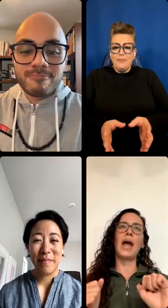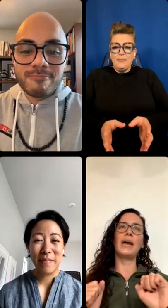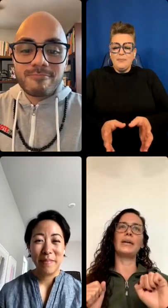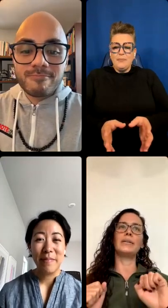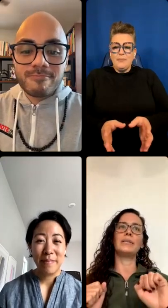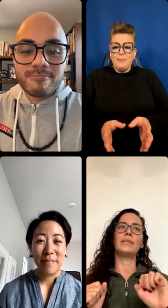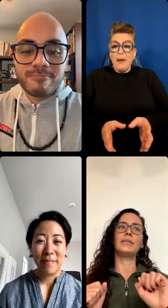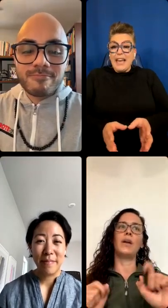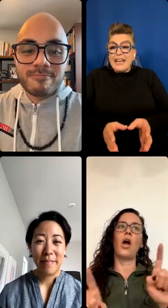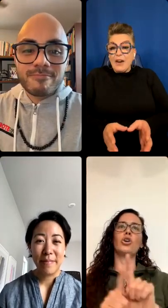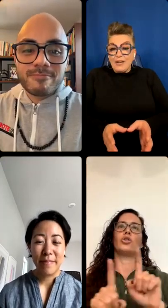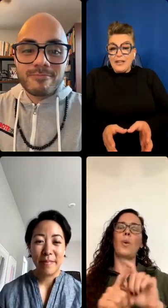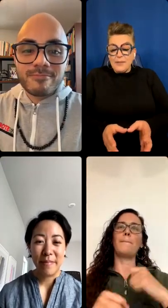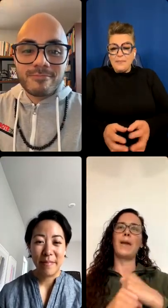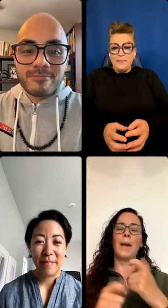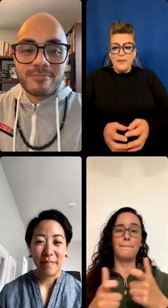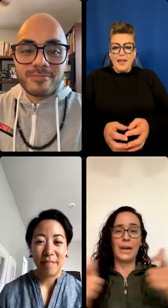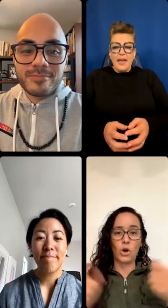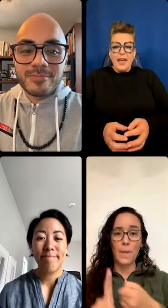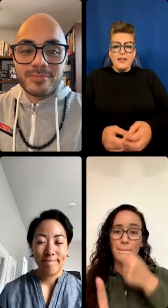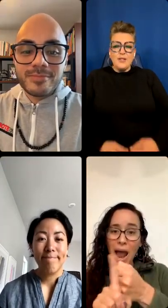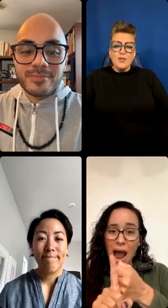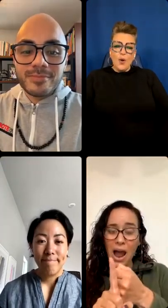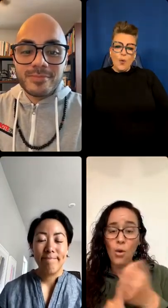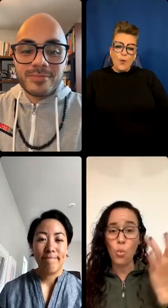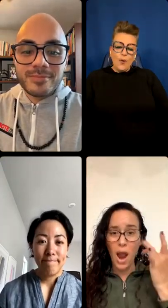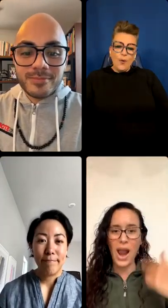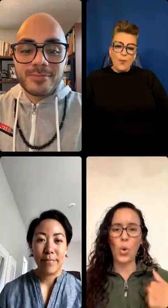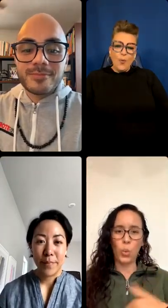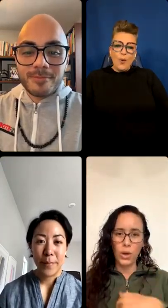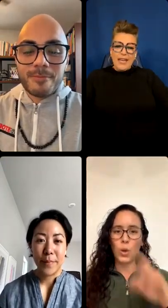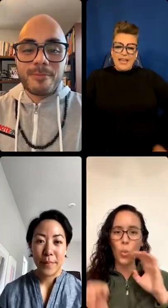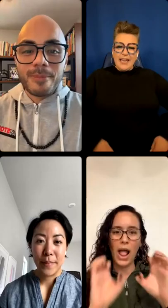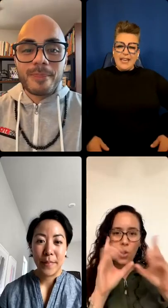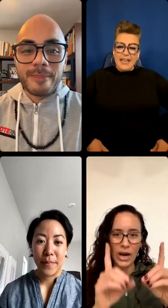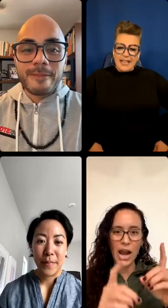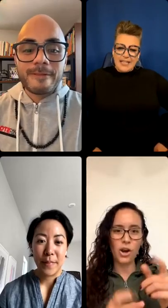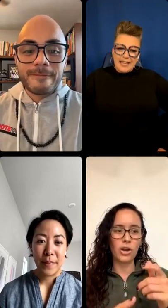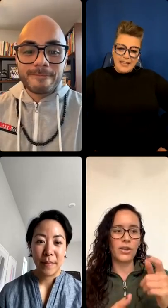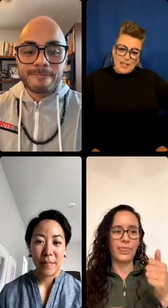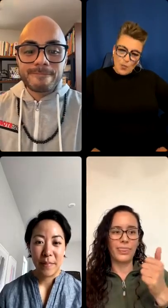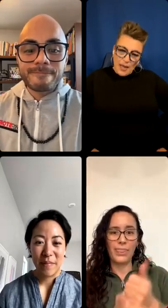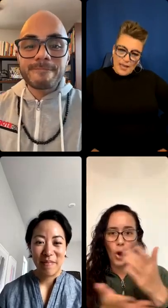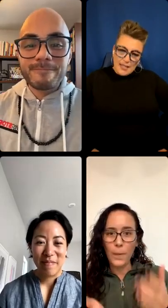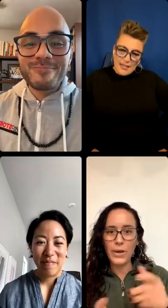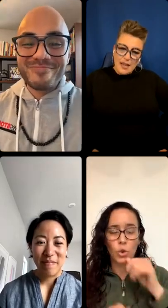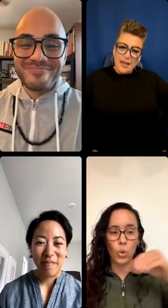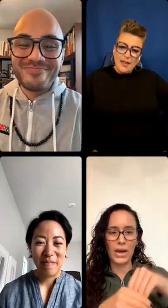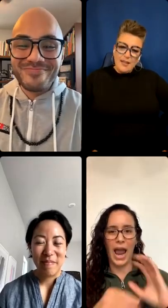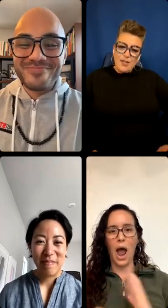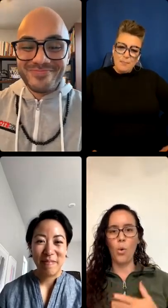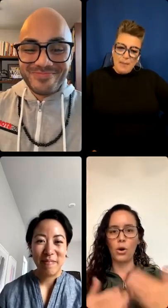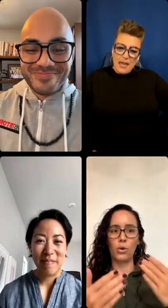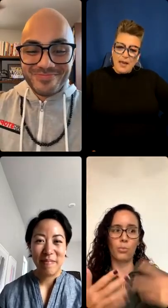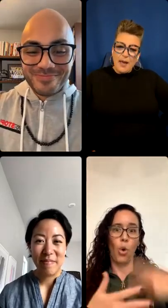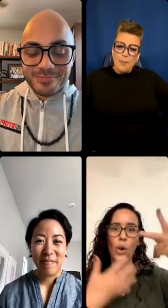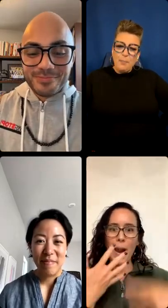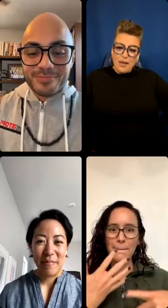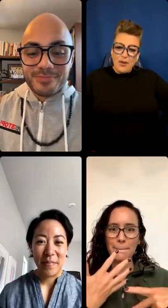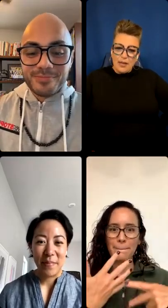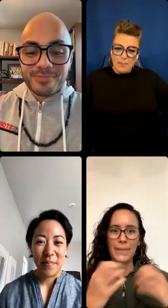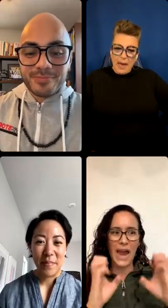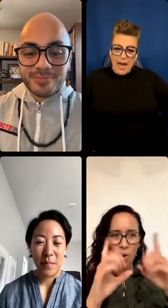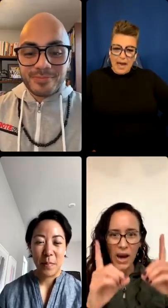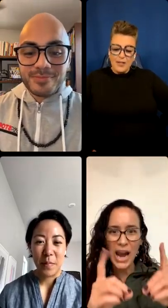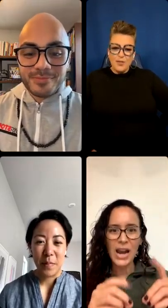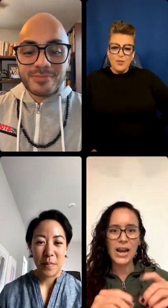very binary. And so we connected in these ways to make a